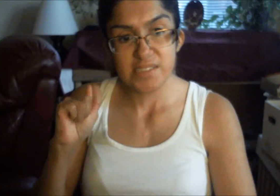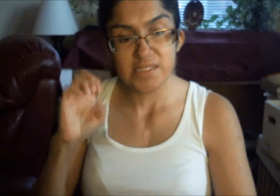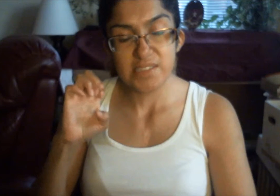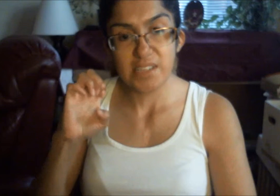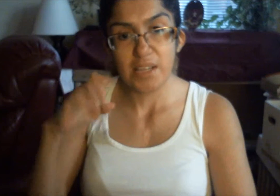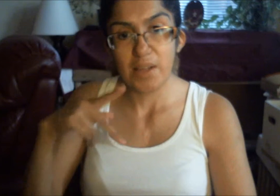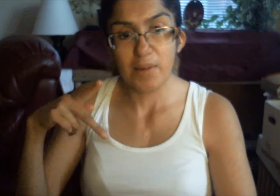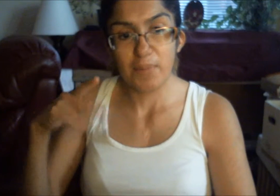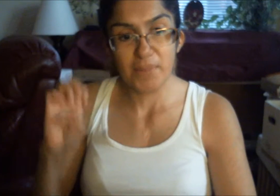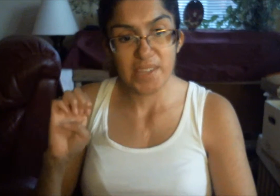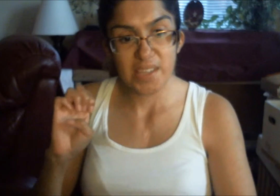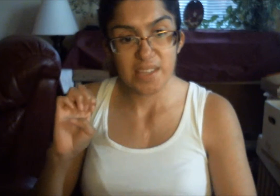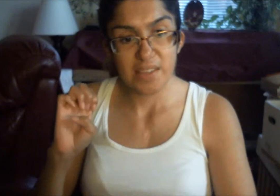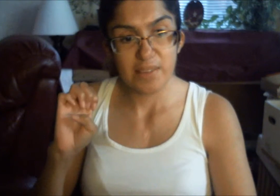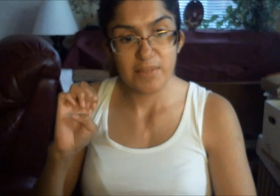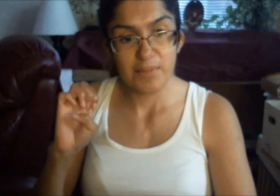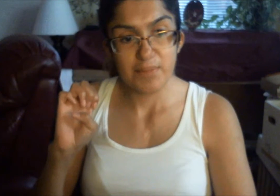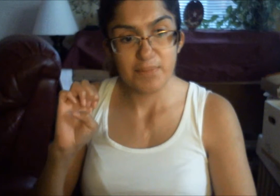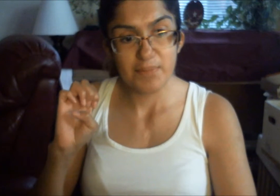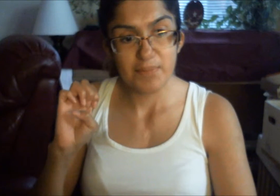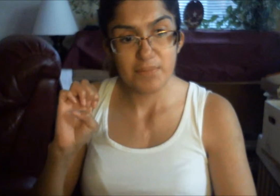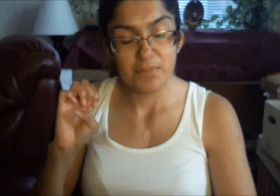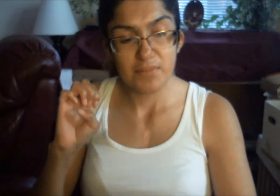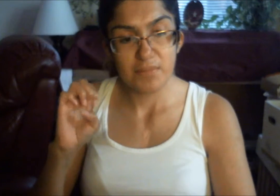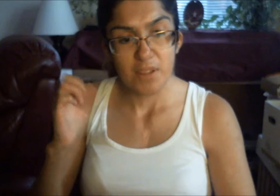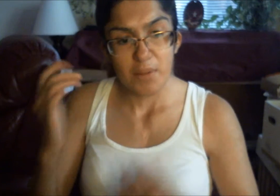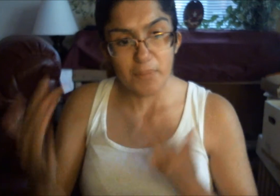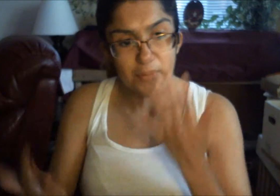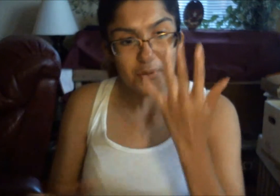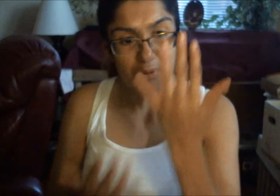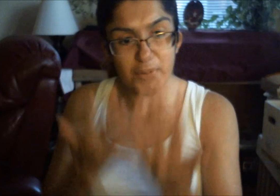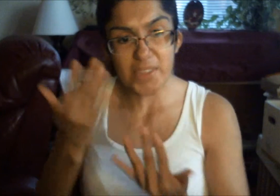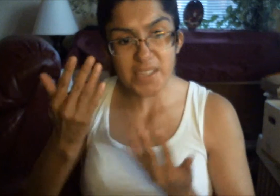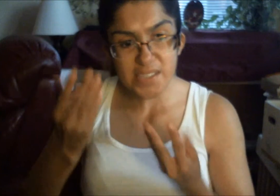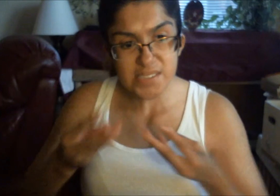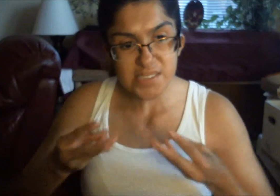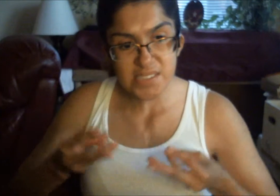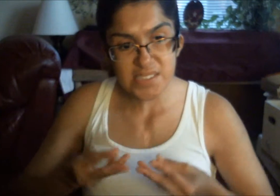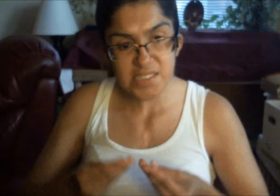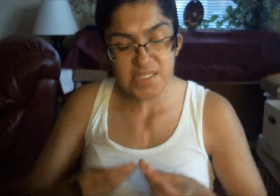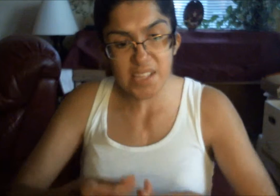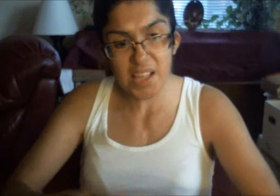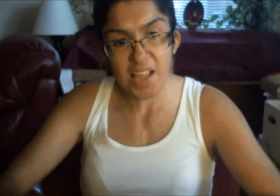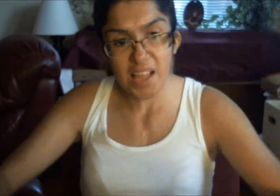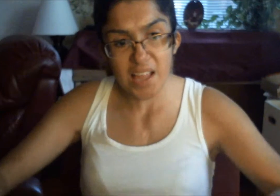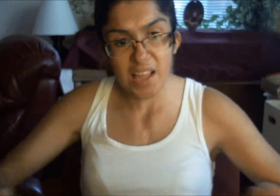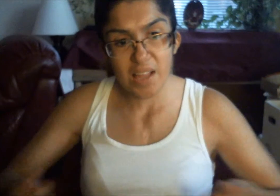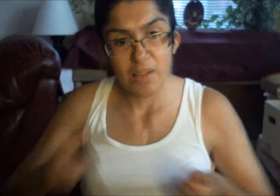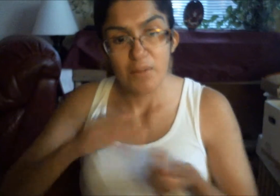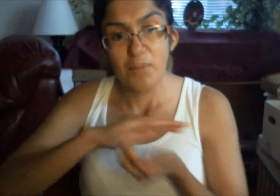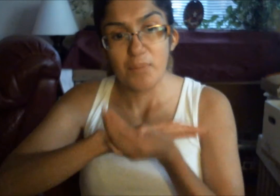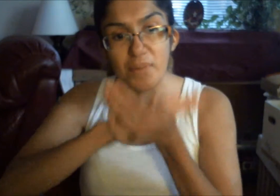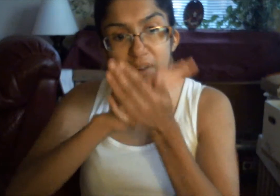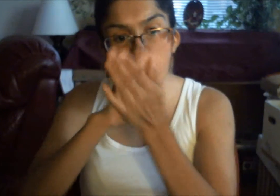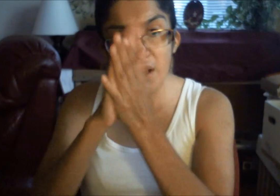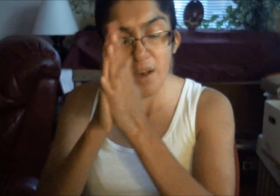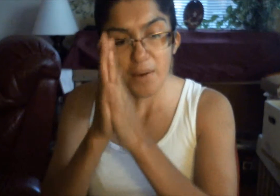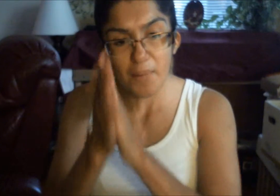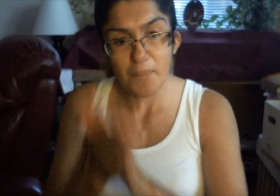jump on the door, and it won't bend like regular cars. What about in a crash test? So we can't pass a